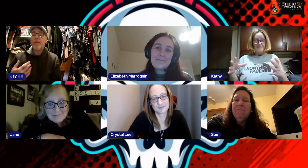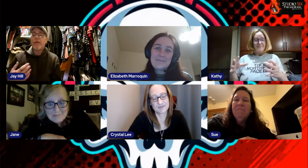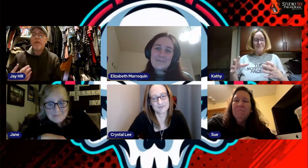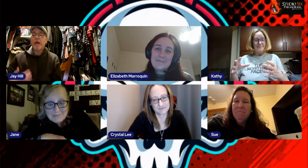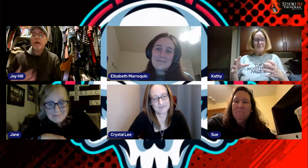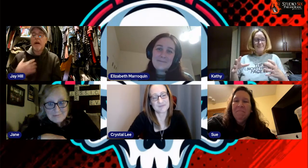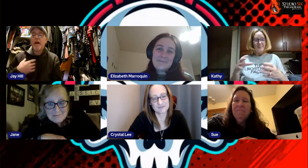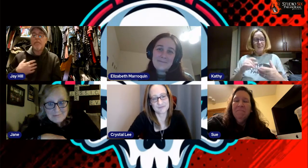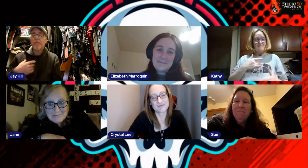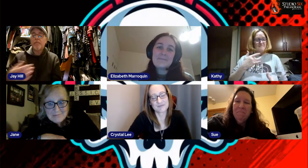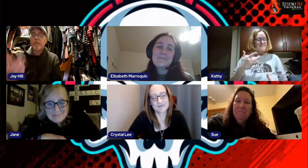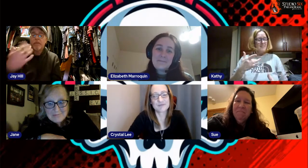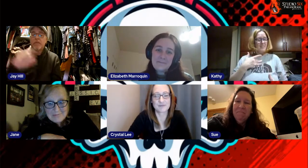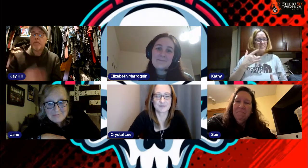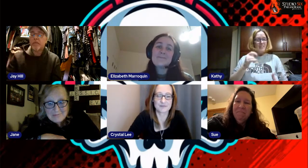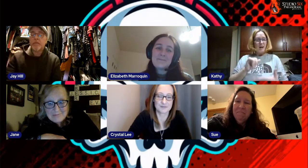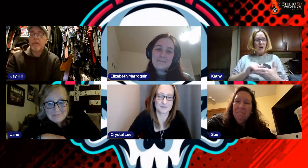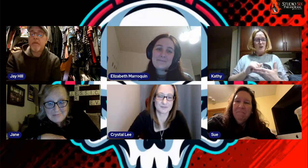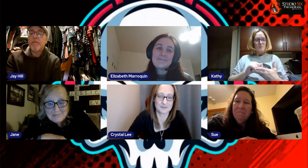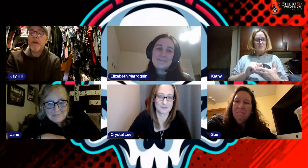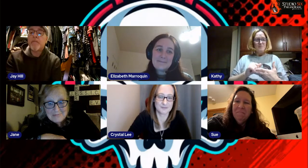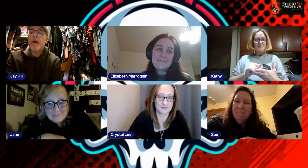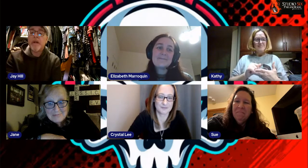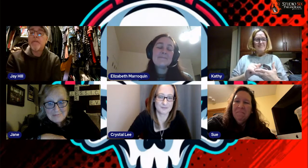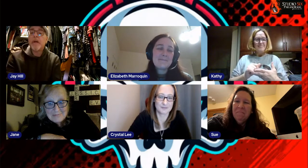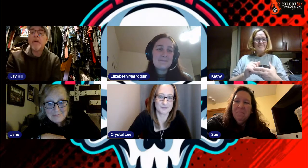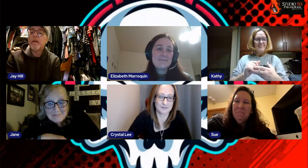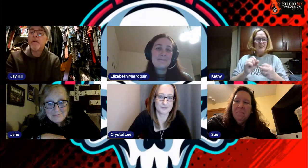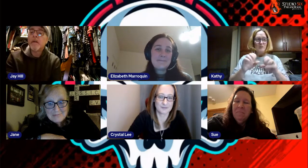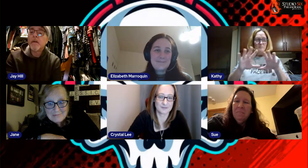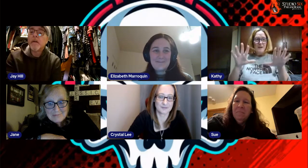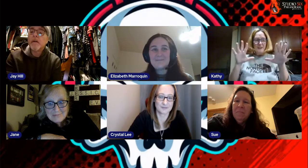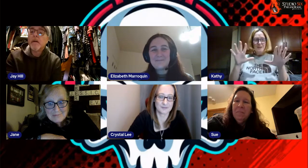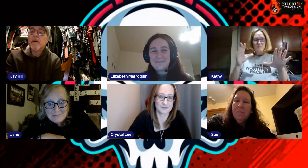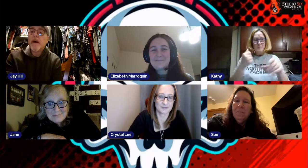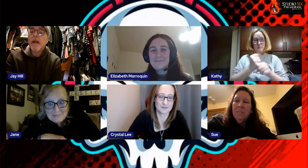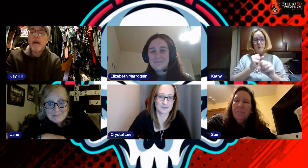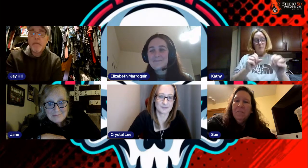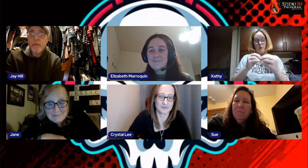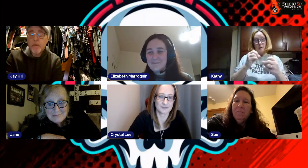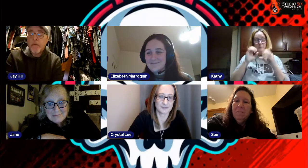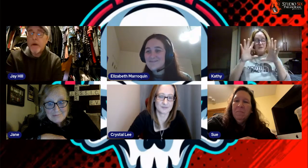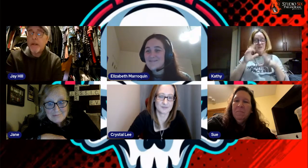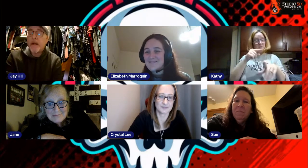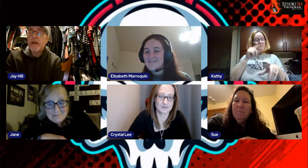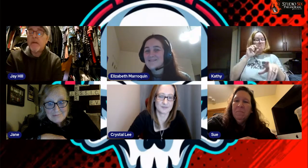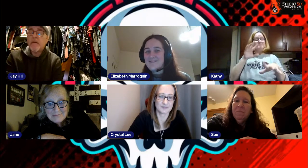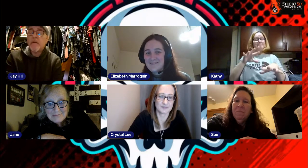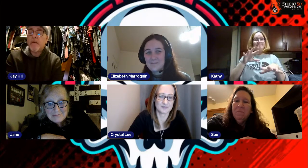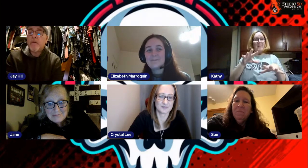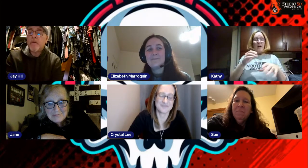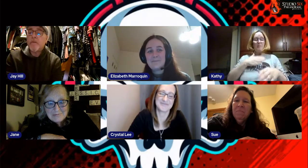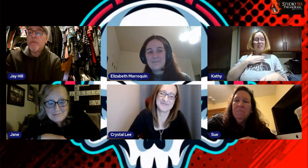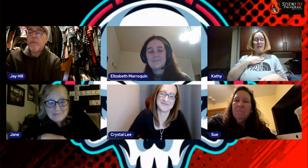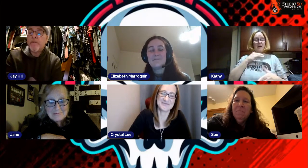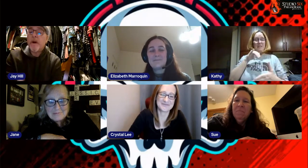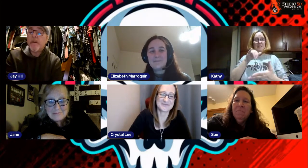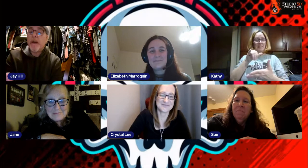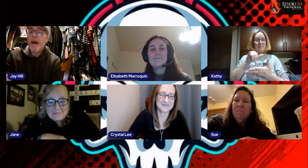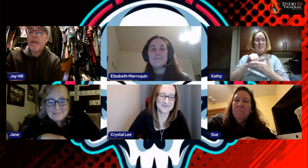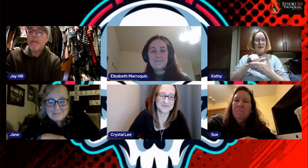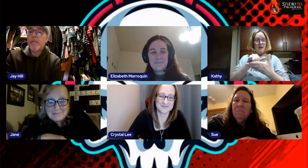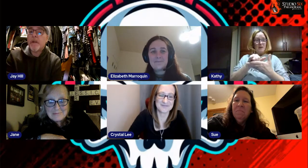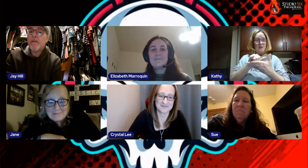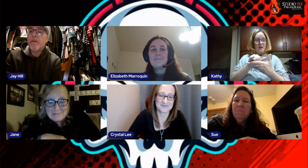I feel that I'm just, you've made my evening, and I'm so glad that we